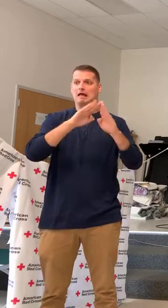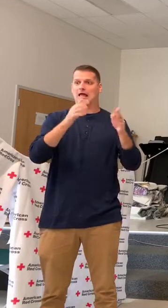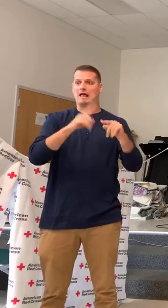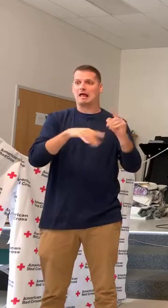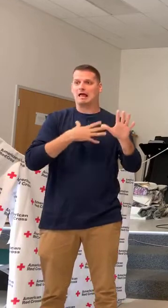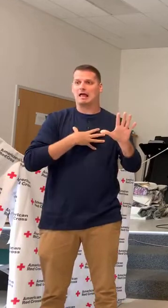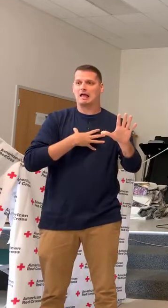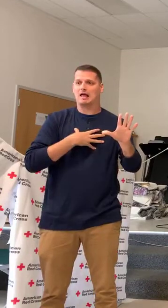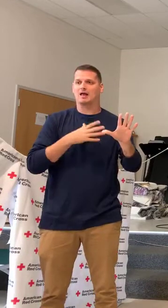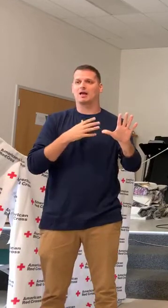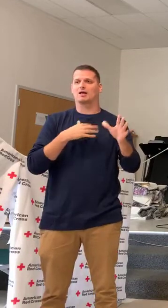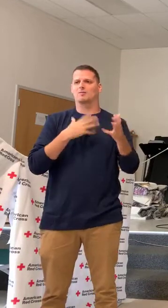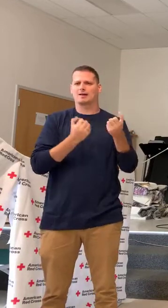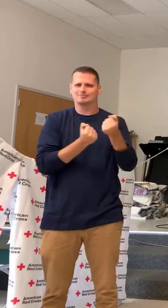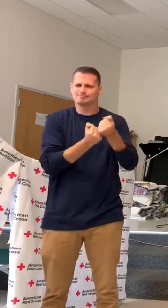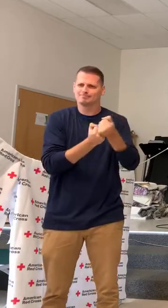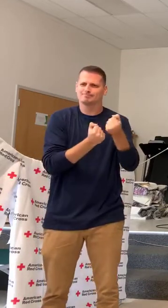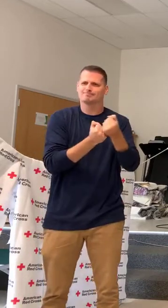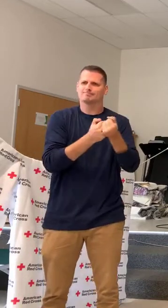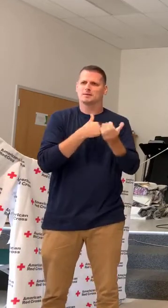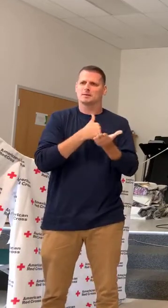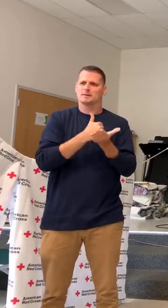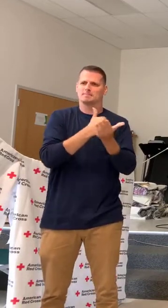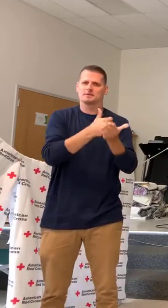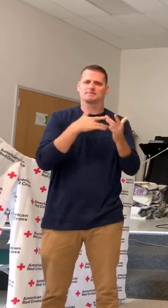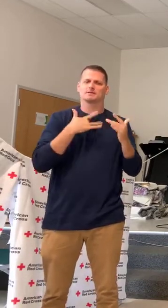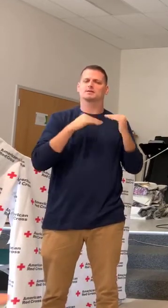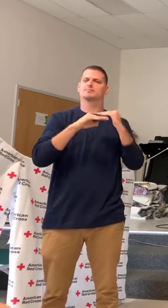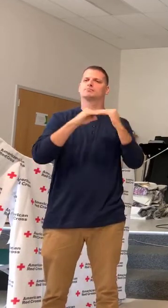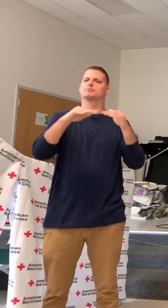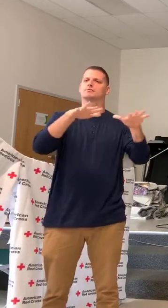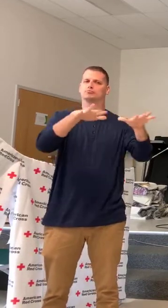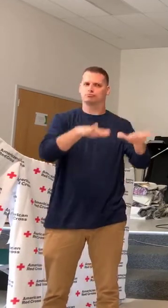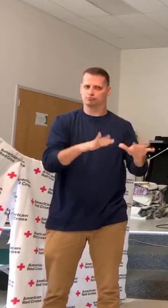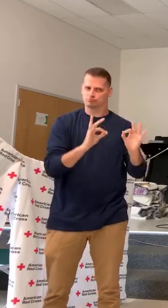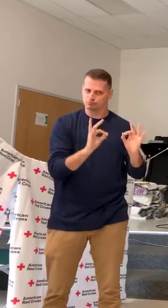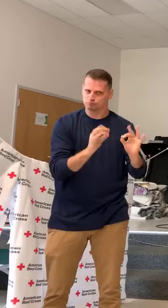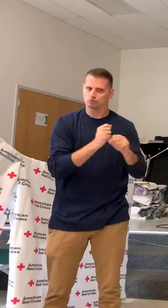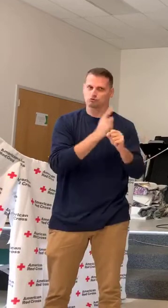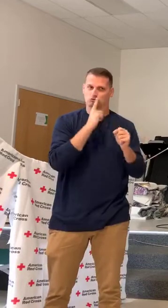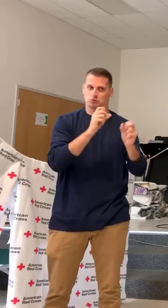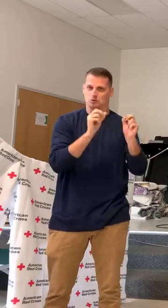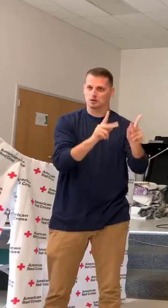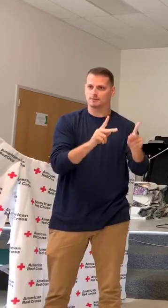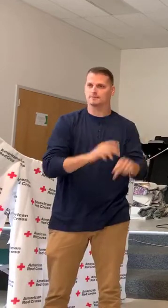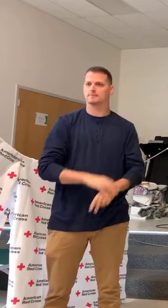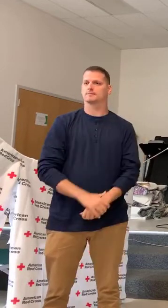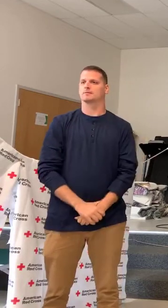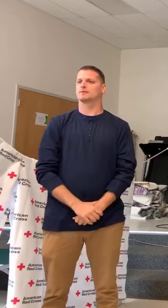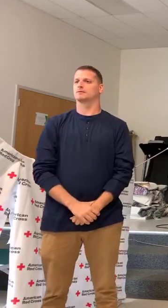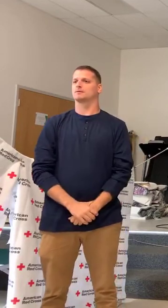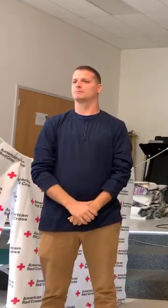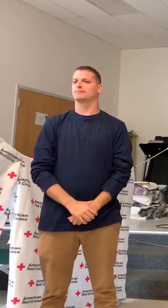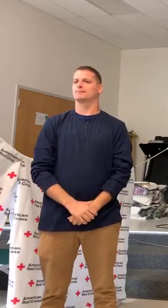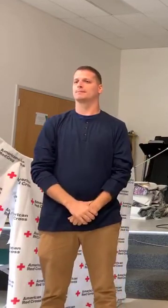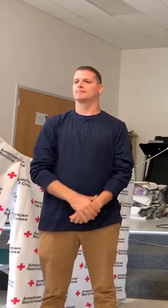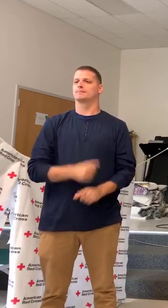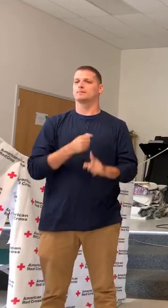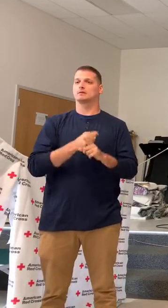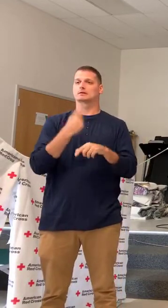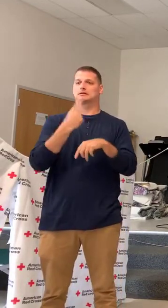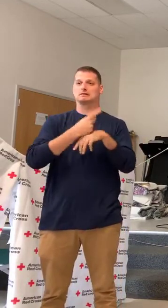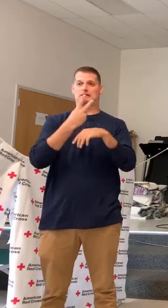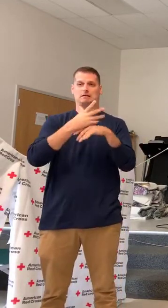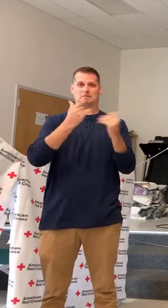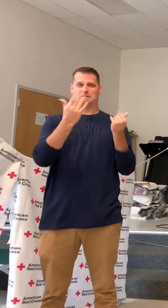know, I worked with these fires for a while, and I know you always see it. You get there, it's like the first couple of days of chaos. You're getting everything together. You've got